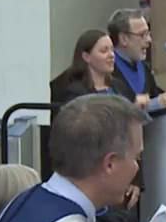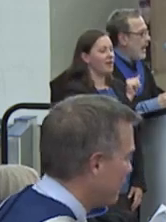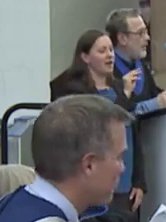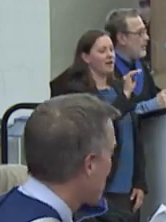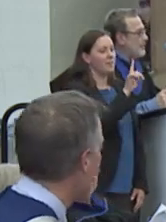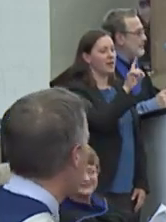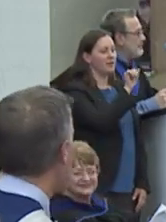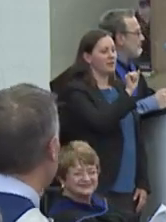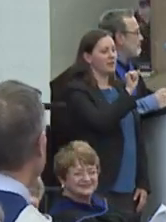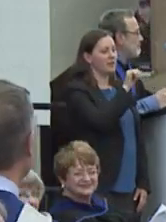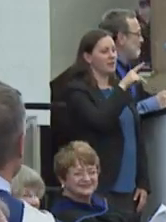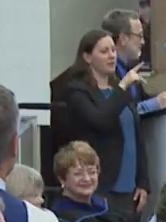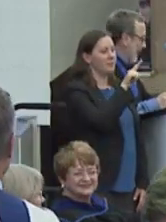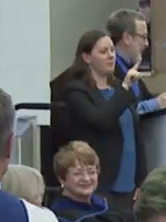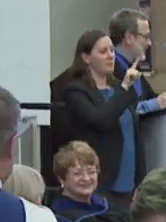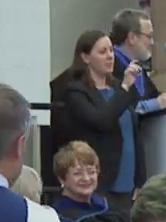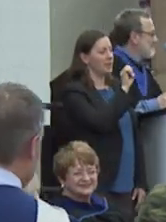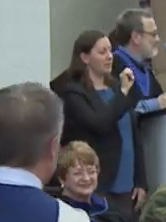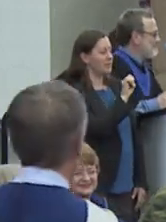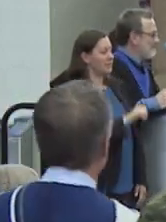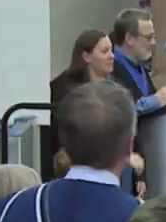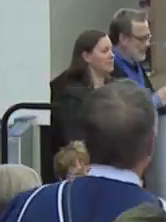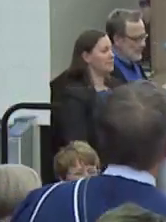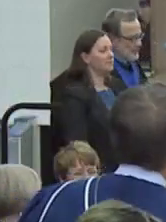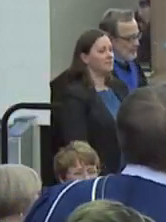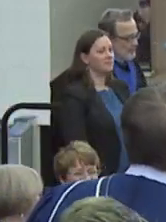Amanda Hale.